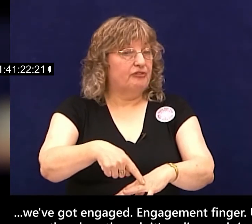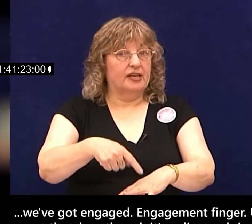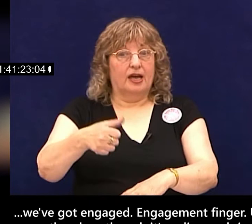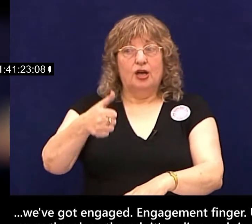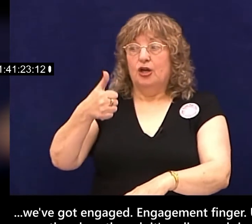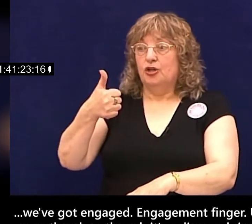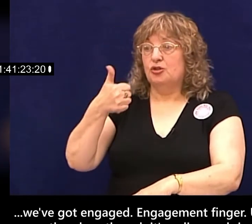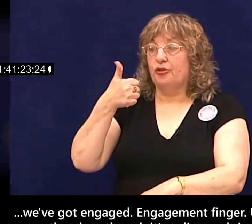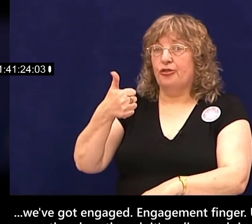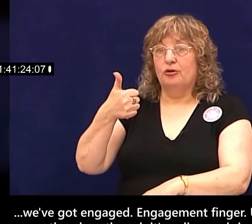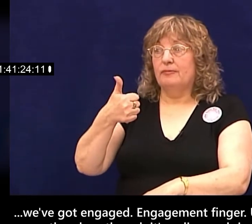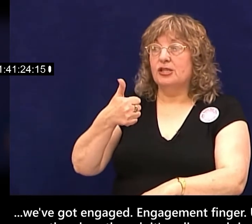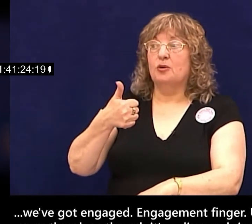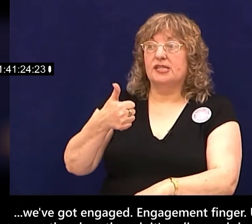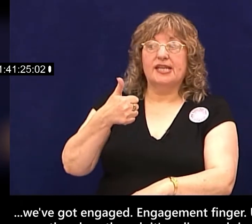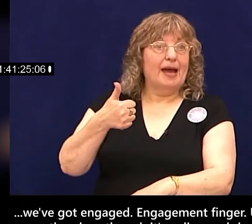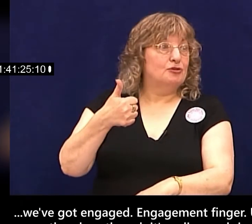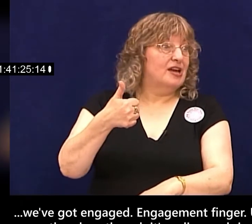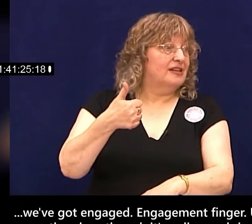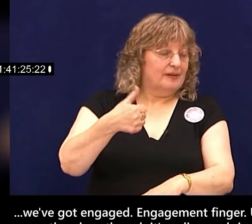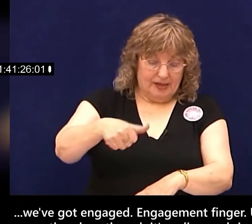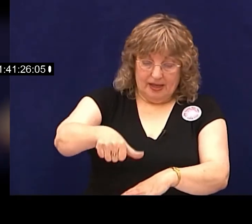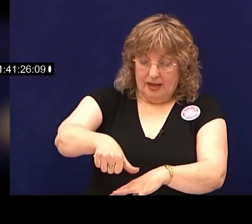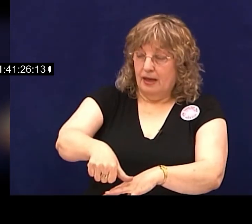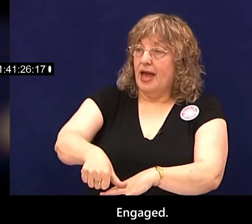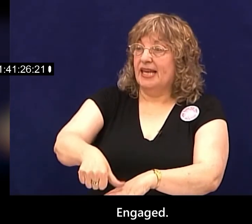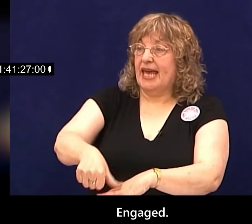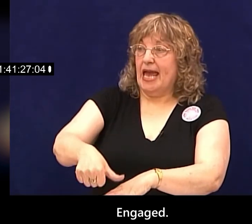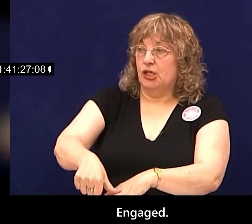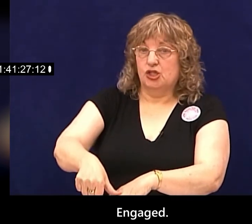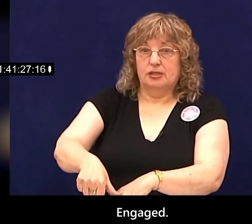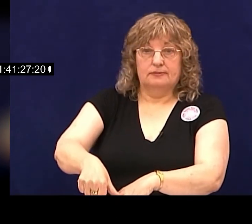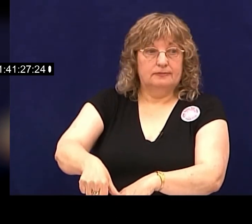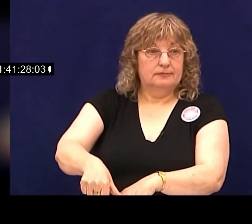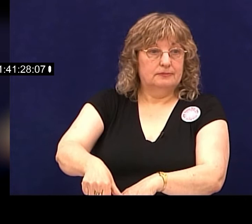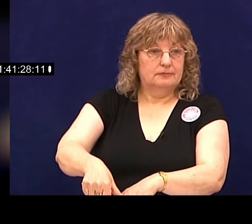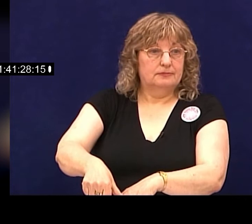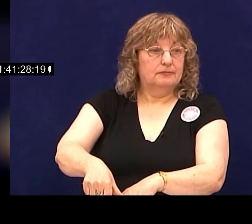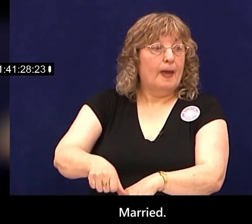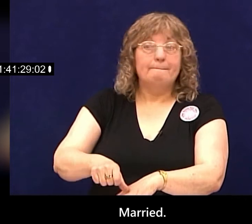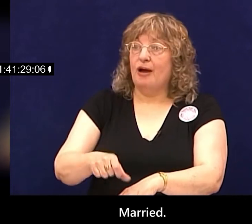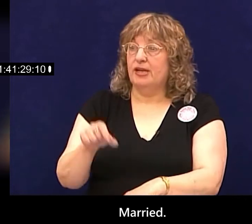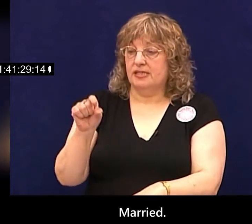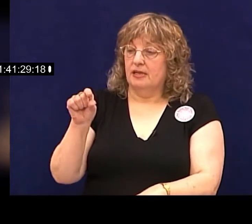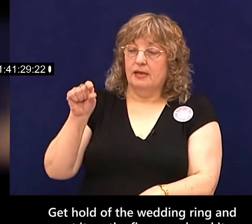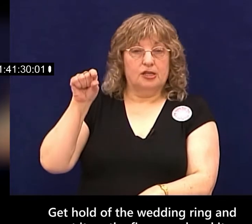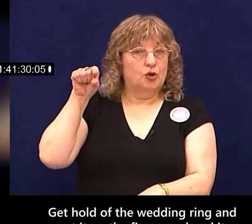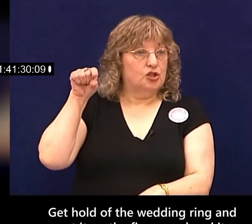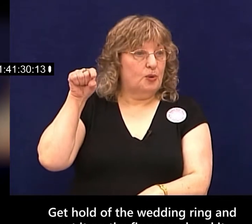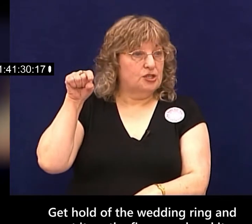finger. Use your thumb as though it's a diamond ring. Engaged. Married. Get hold of the wedding